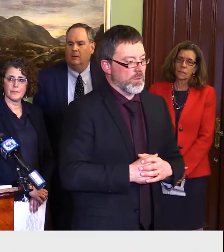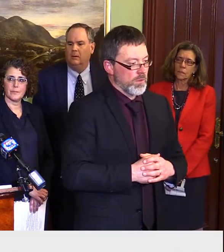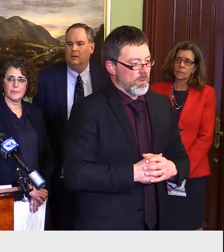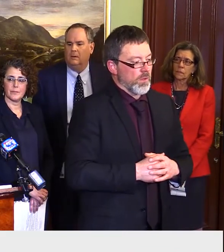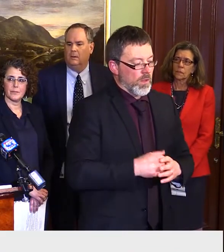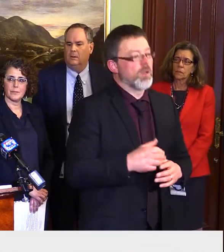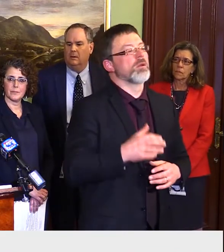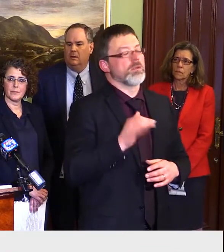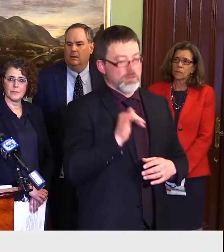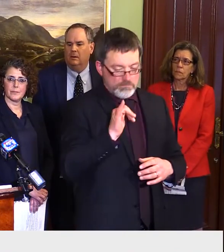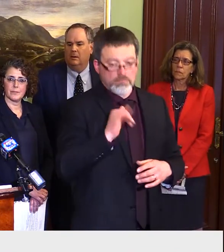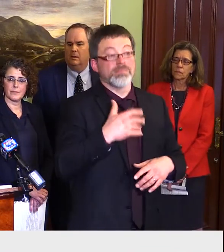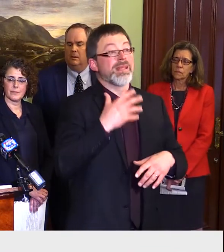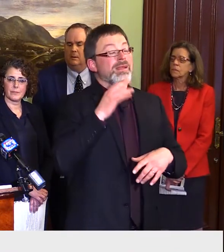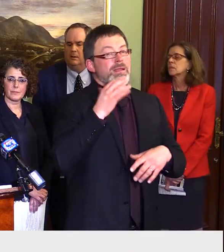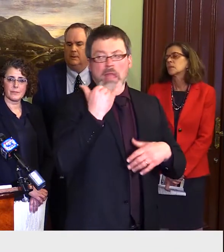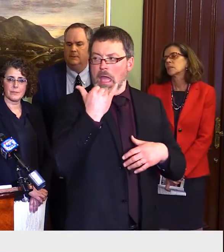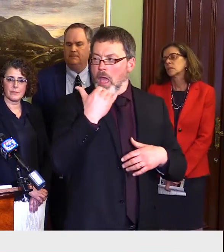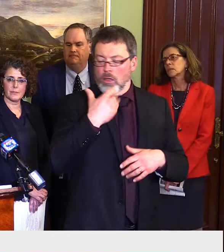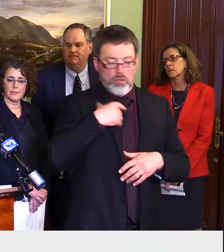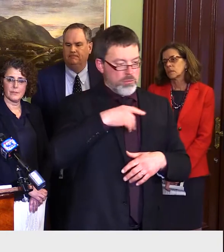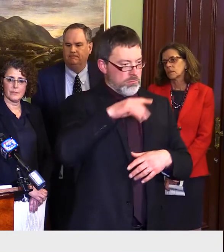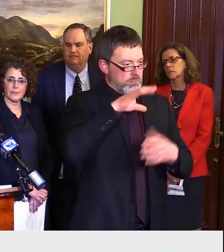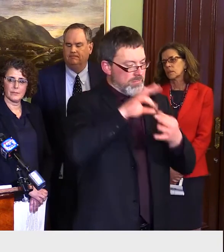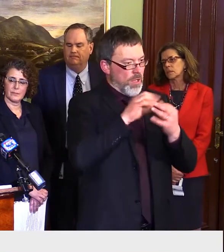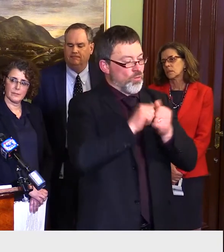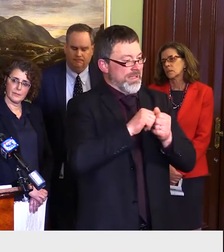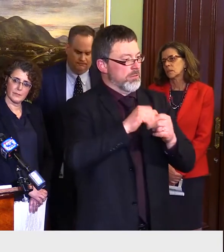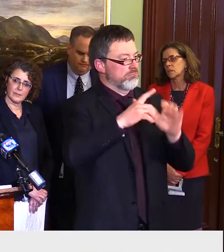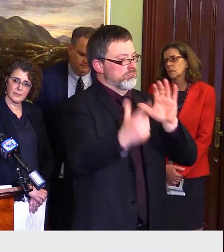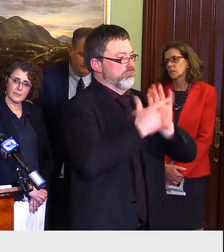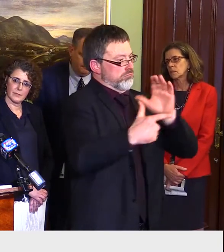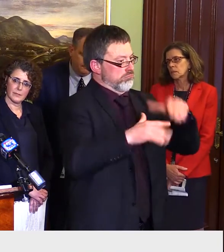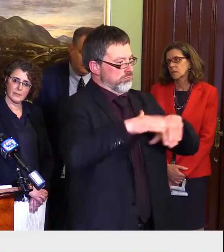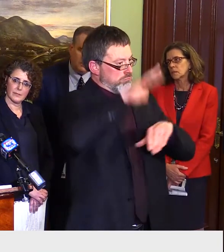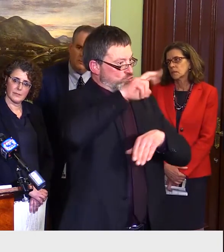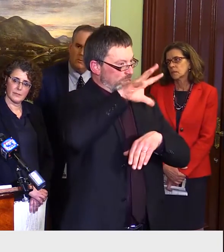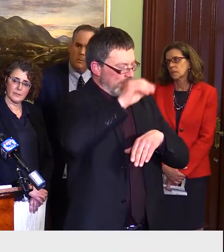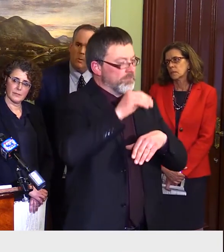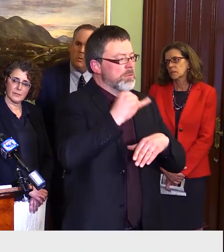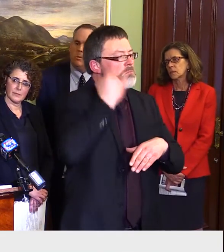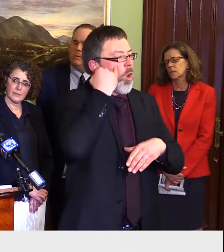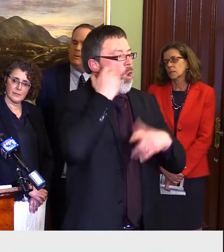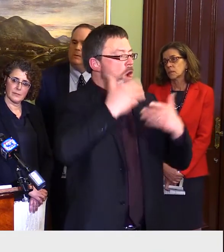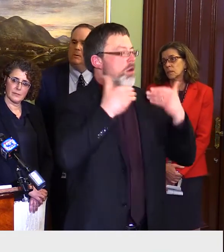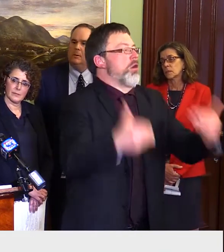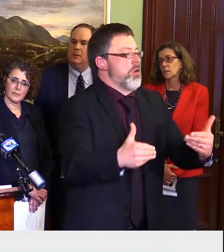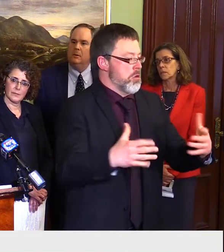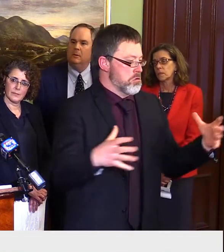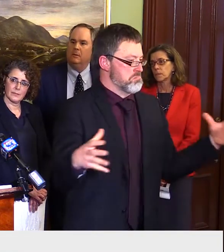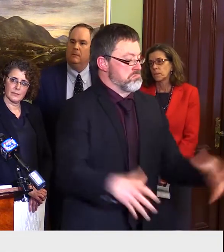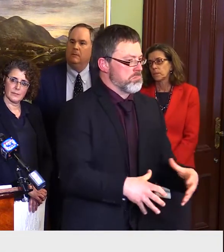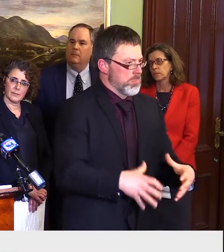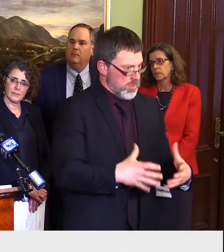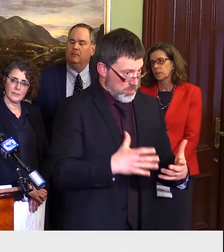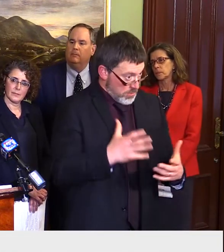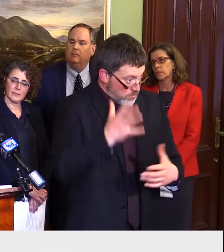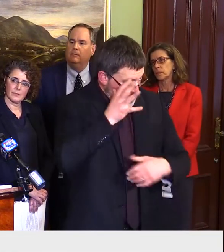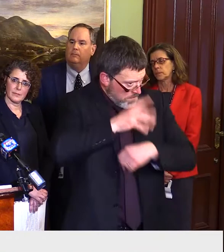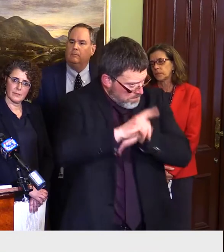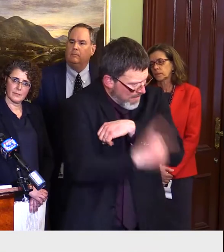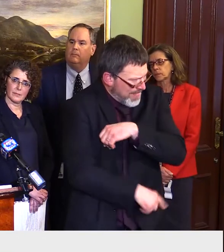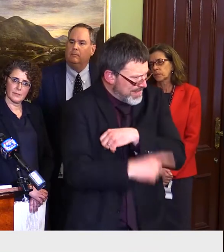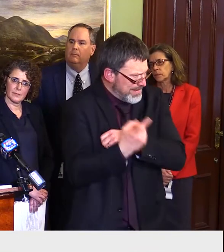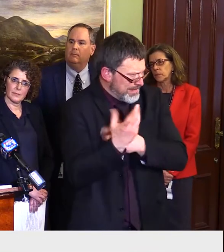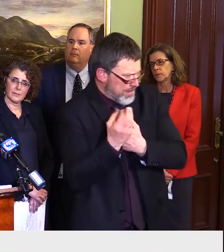I know we're a small community in Vermont, and we're hopeful that they'll take this as a measure to protect